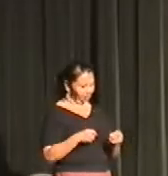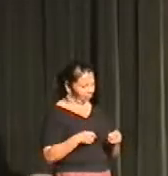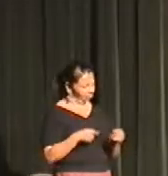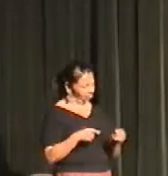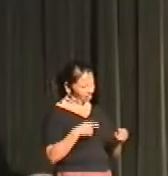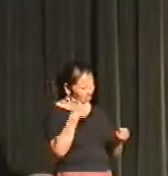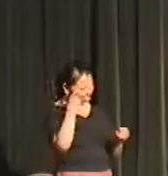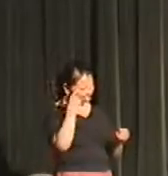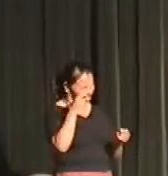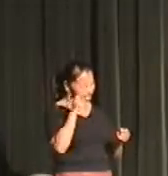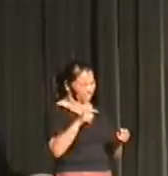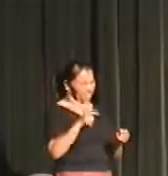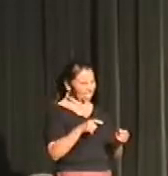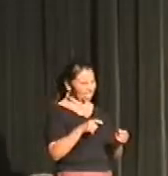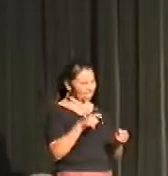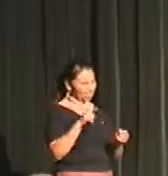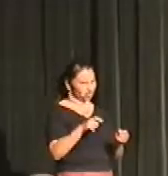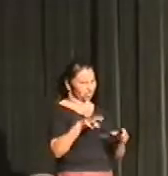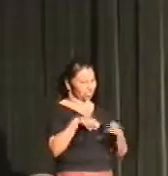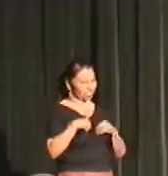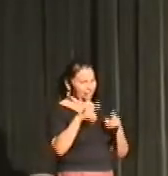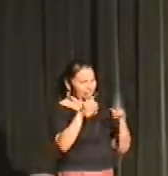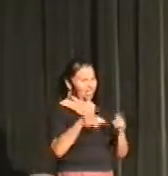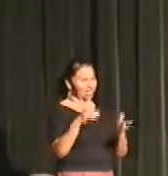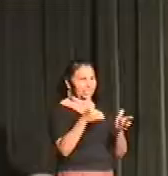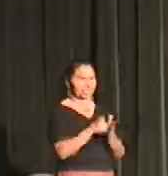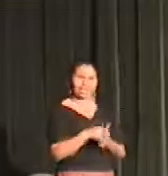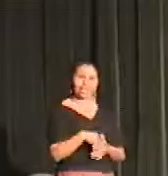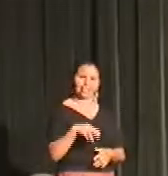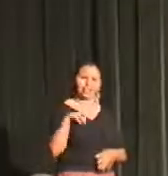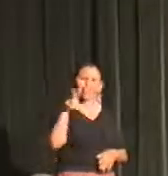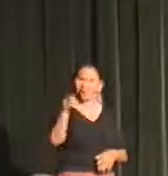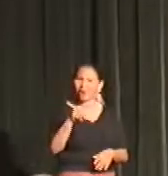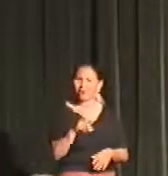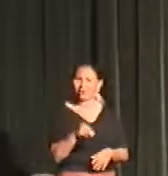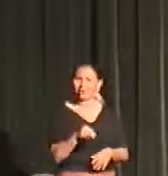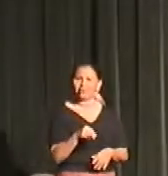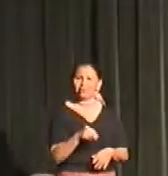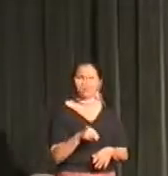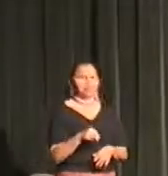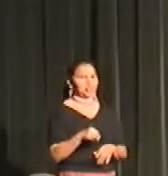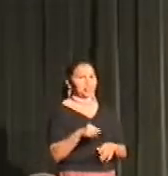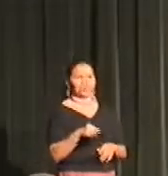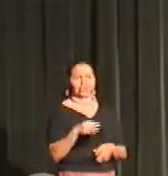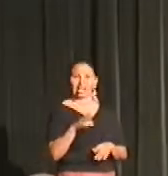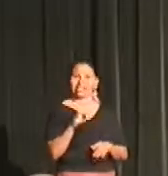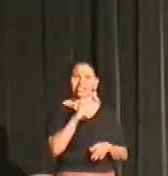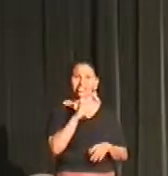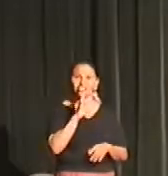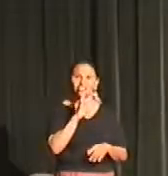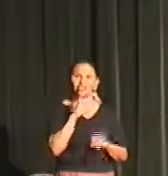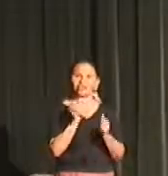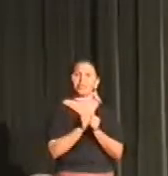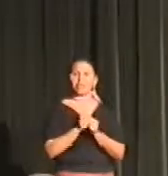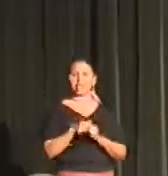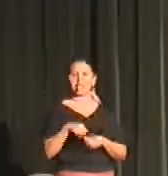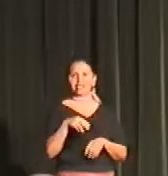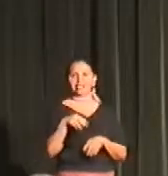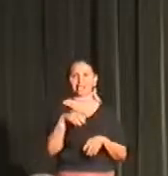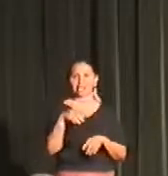it says you should take the test again. I go, no. You know, it's like when you're talking to your sponsor, you tell them, you go, what time is it? And they go, it's a horse. This is not helping. You